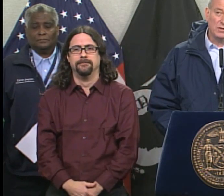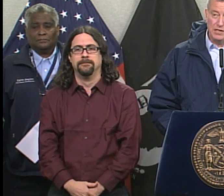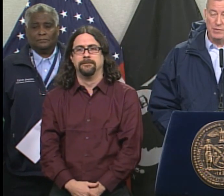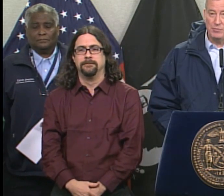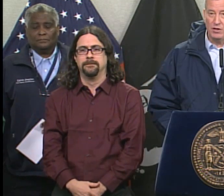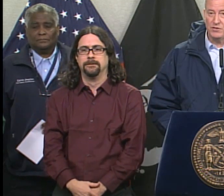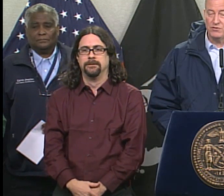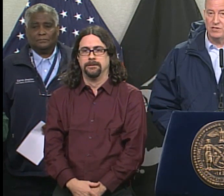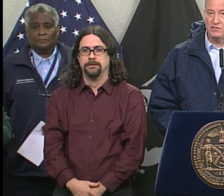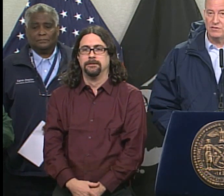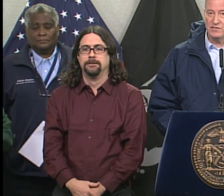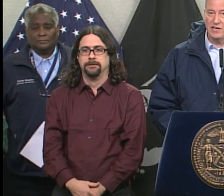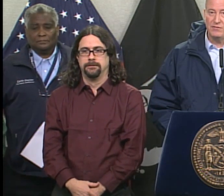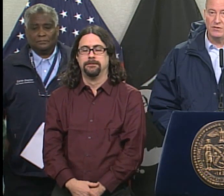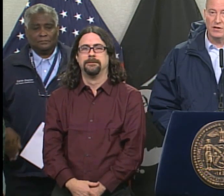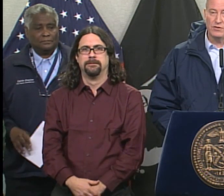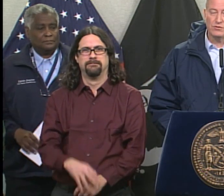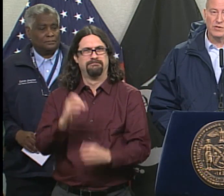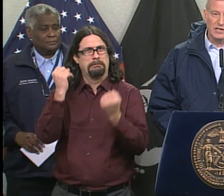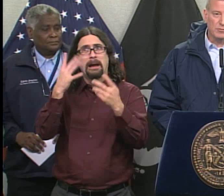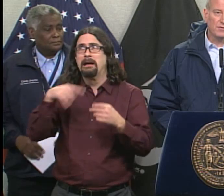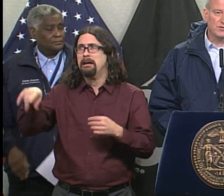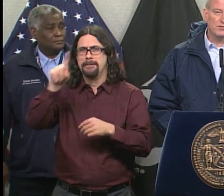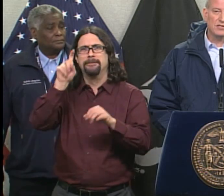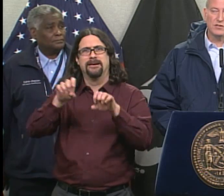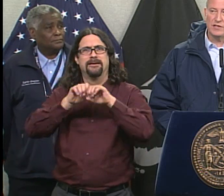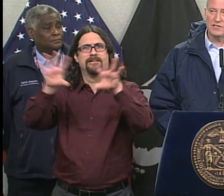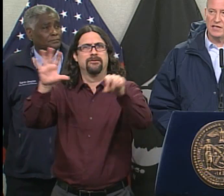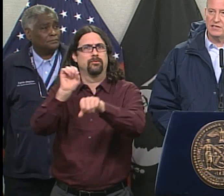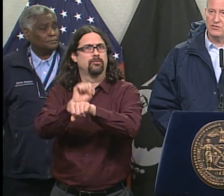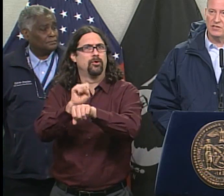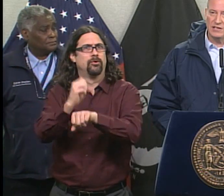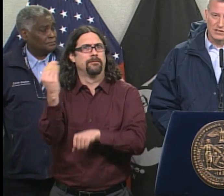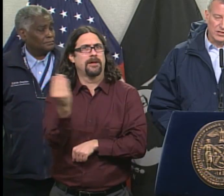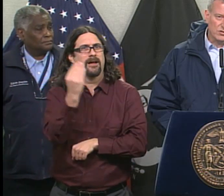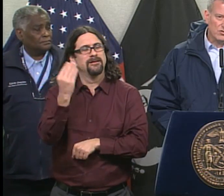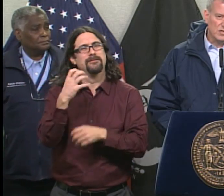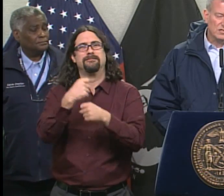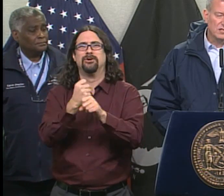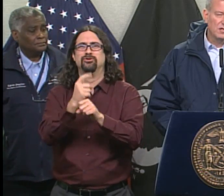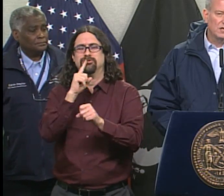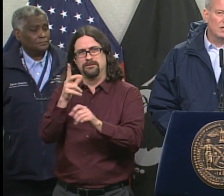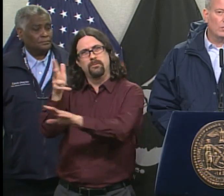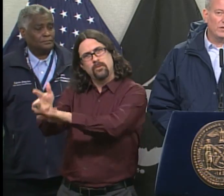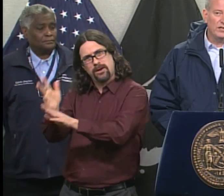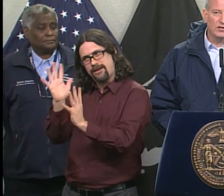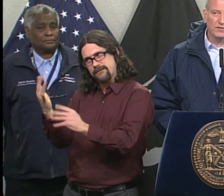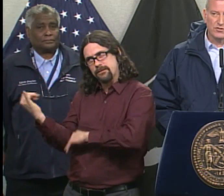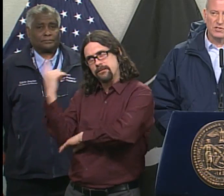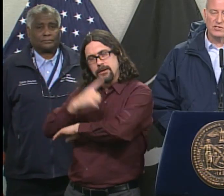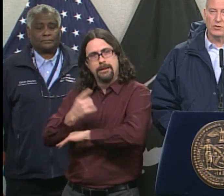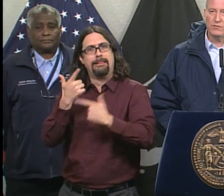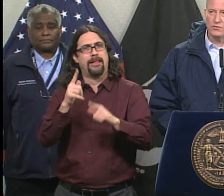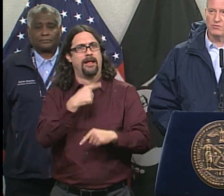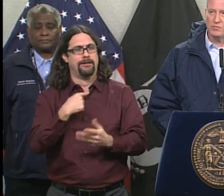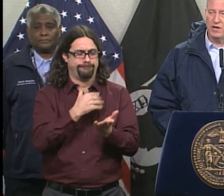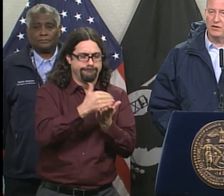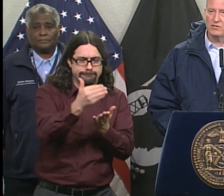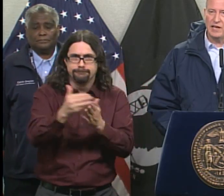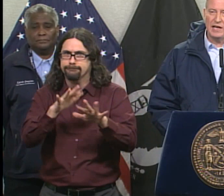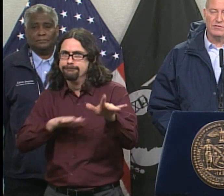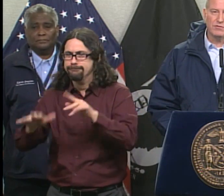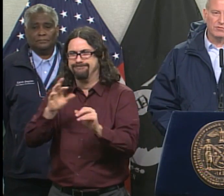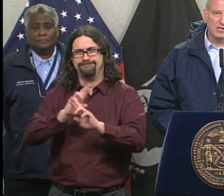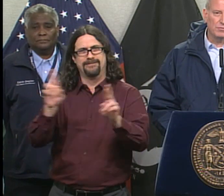safety. We need people off the streets for the safety of others. We need them off the streets so that sanitation can clear the streets. We need you off the streets so our first